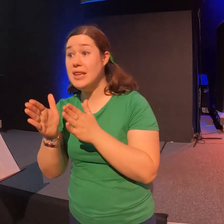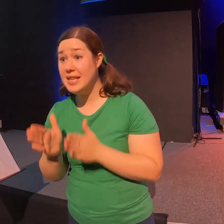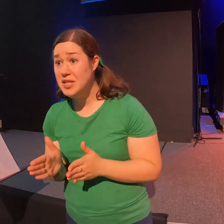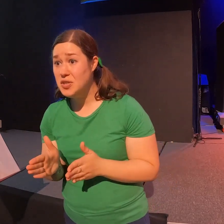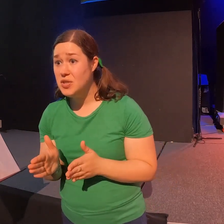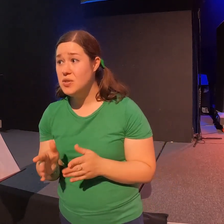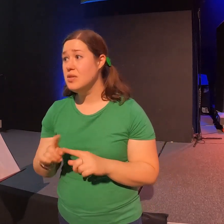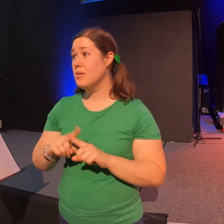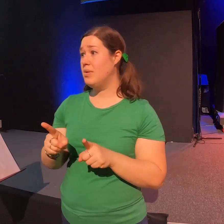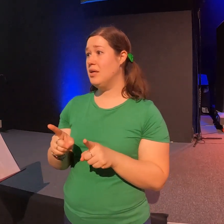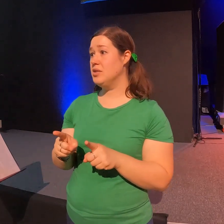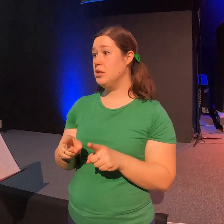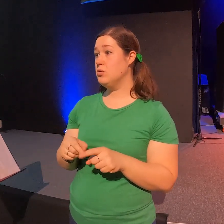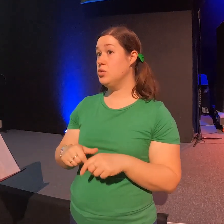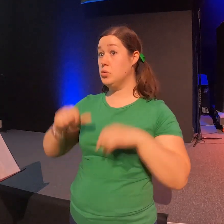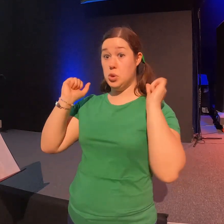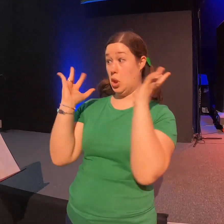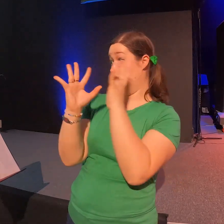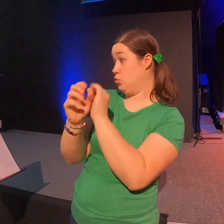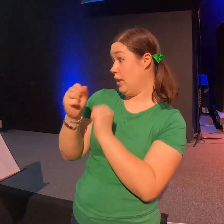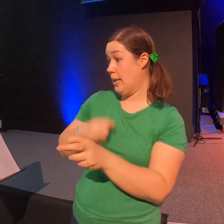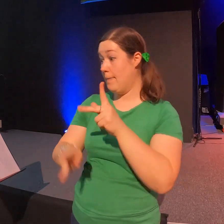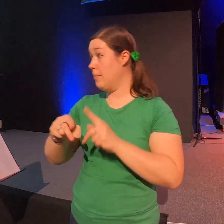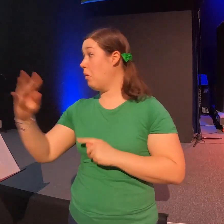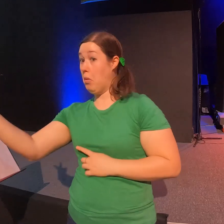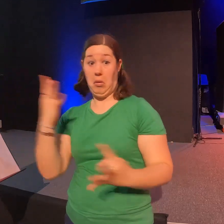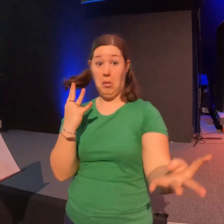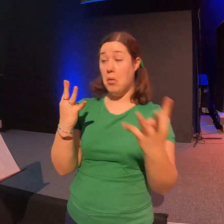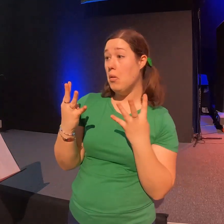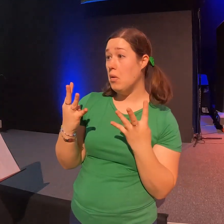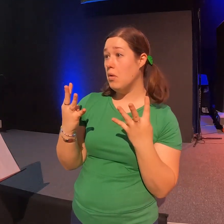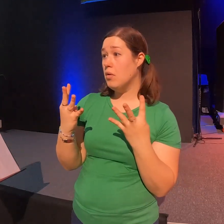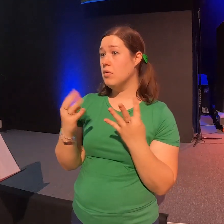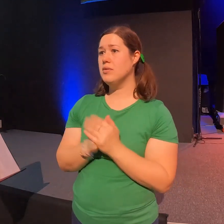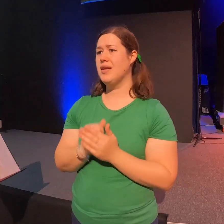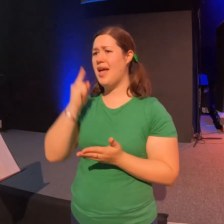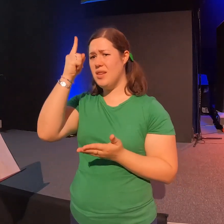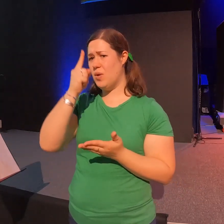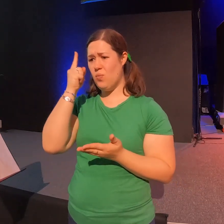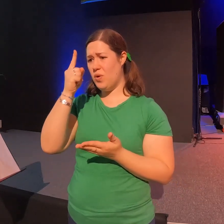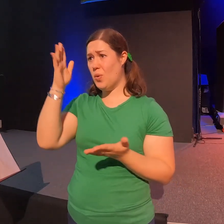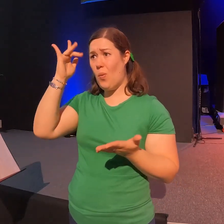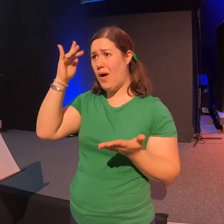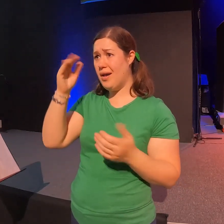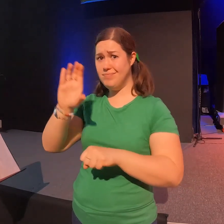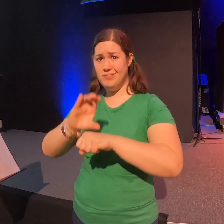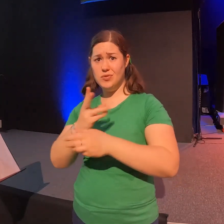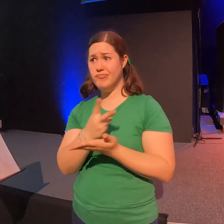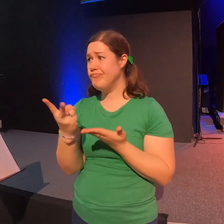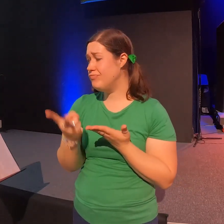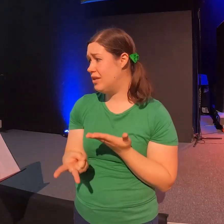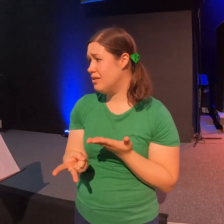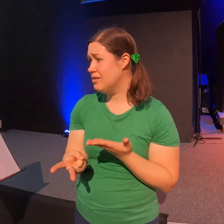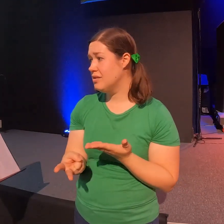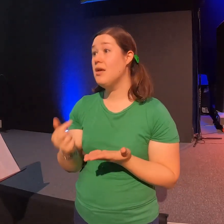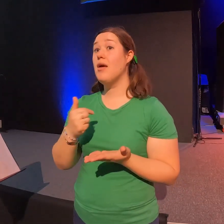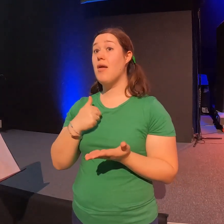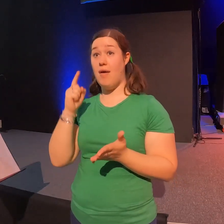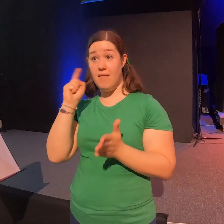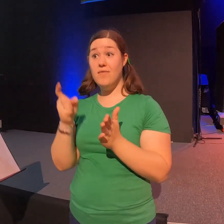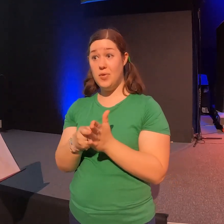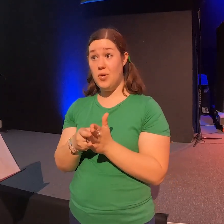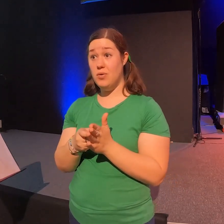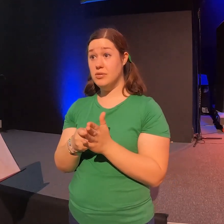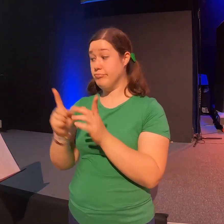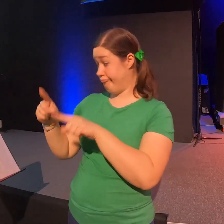And thank God this is not one of those churches. And what I've noticed as a pastor over the years is that this consumer mentality often affects